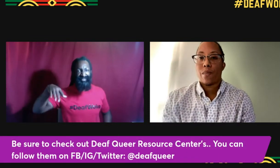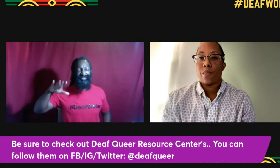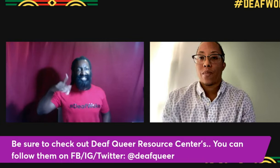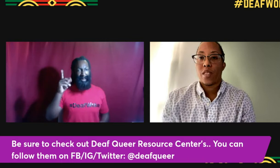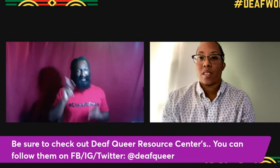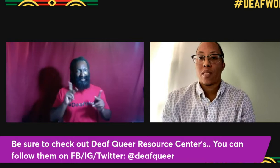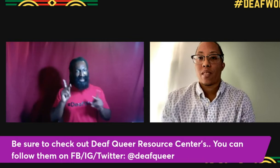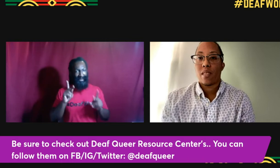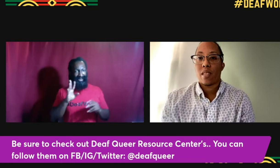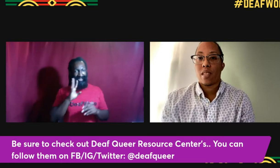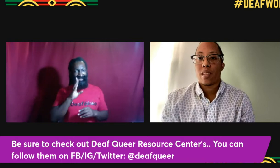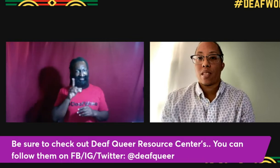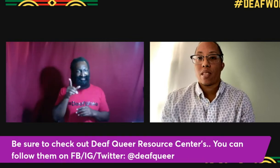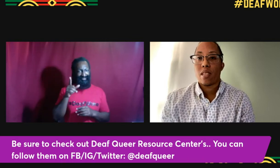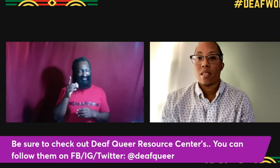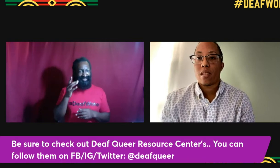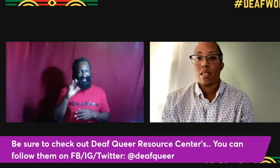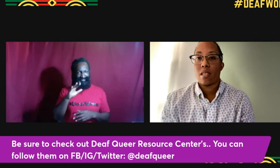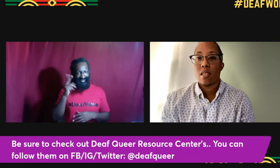community.